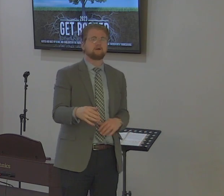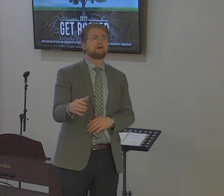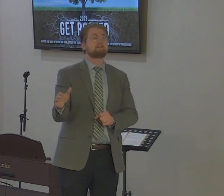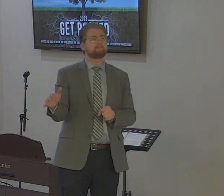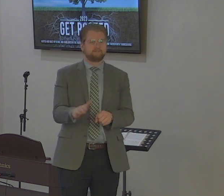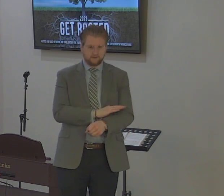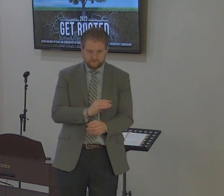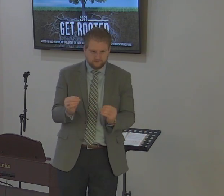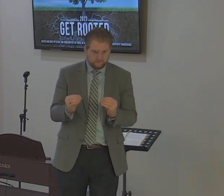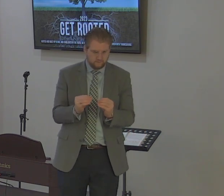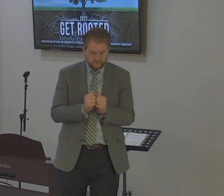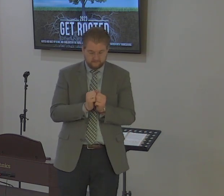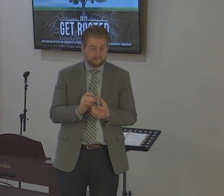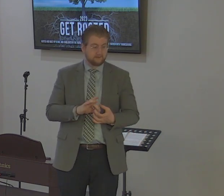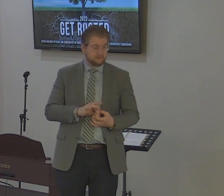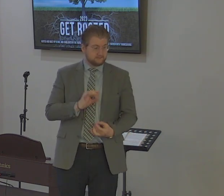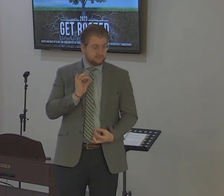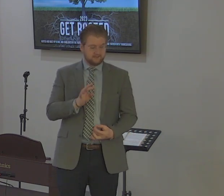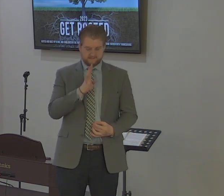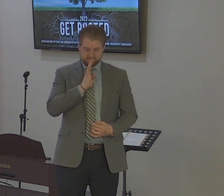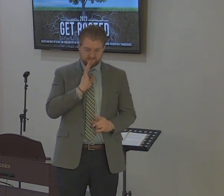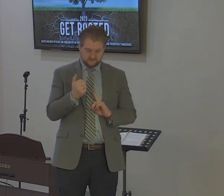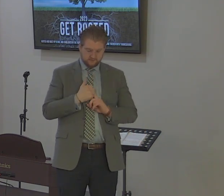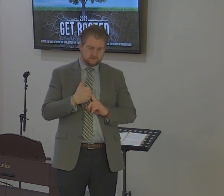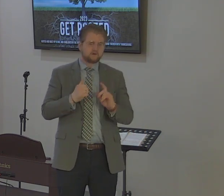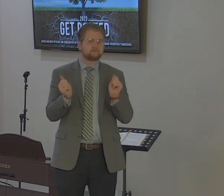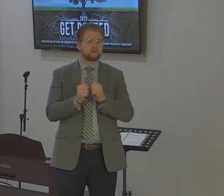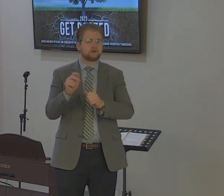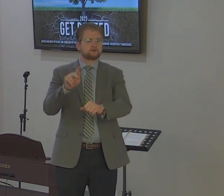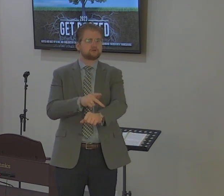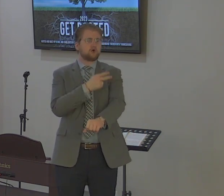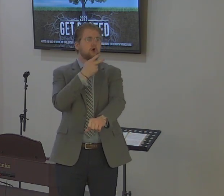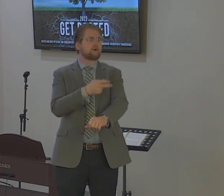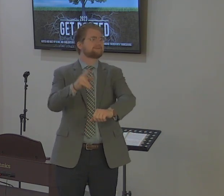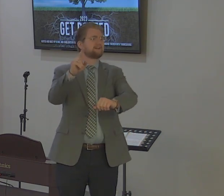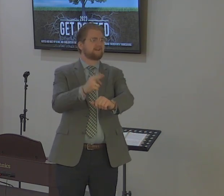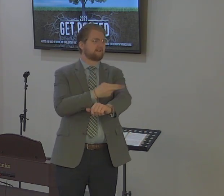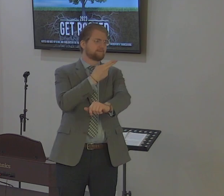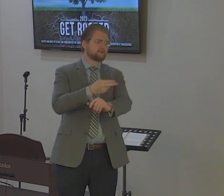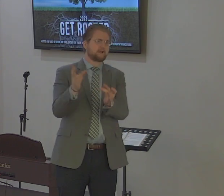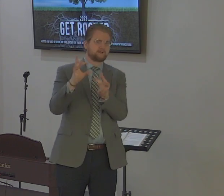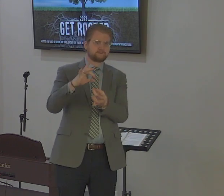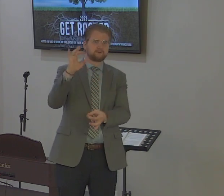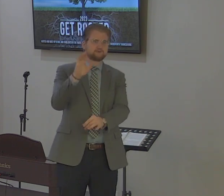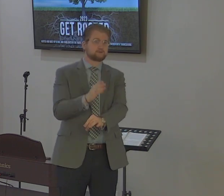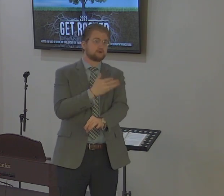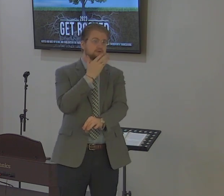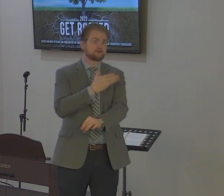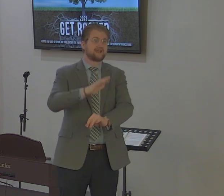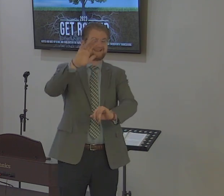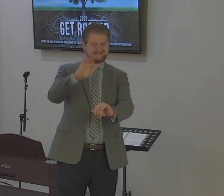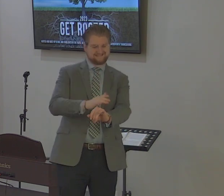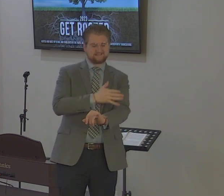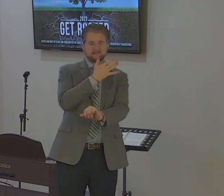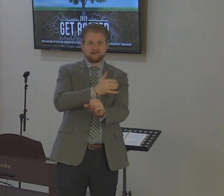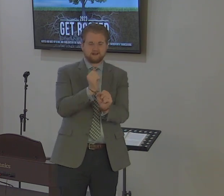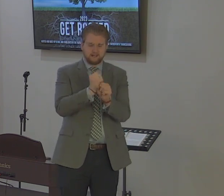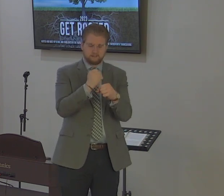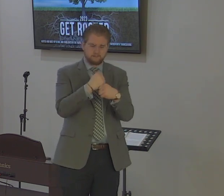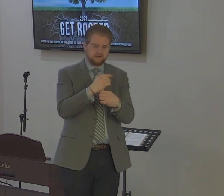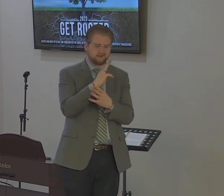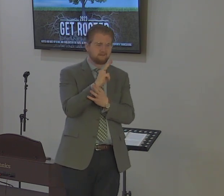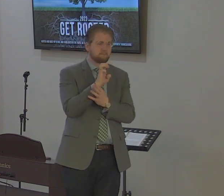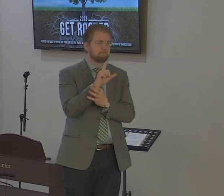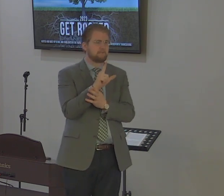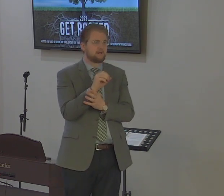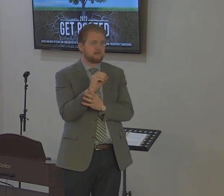Spirit, speaking to yourselves in psalms and hymns and spiritual songs, singing and making melody in your